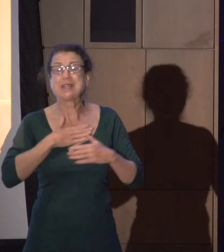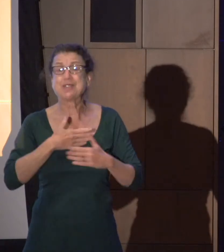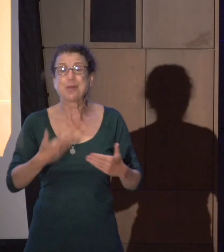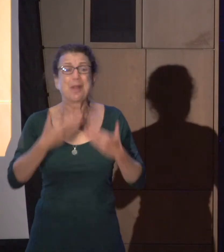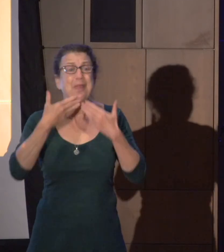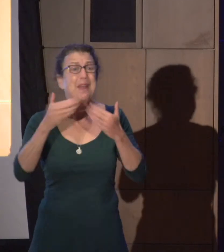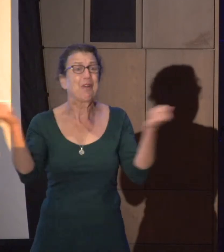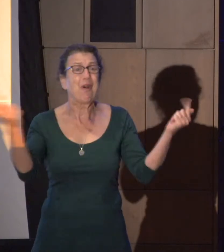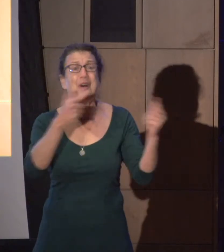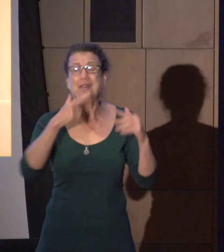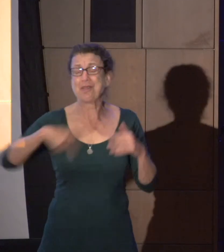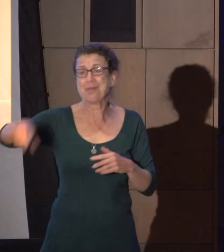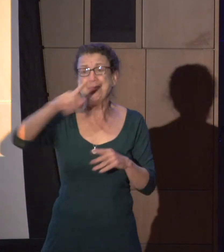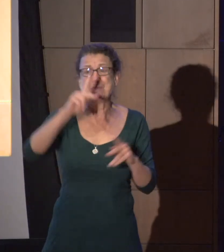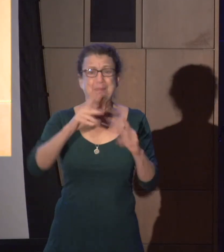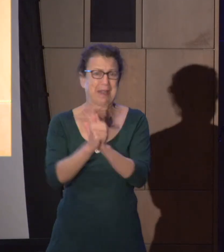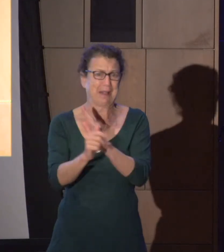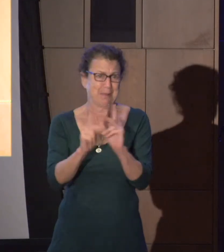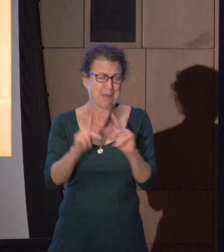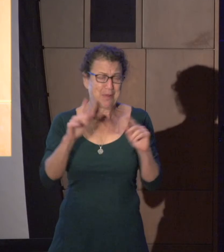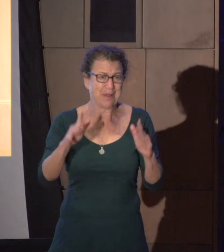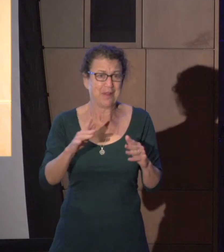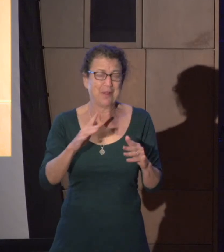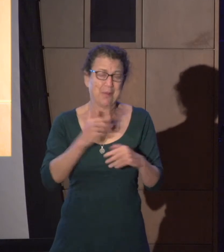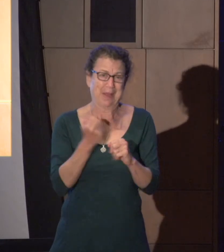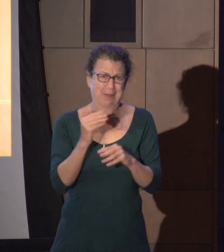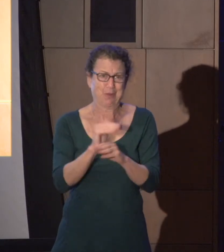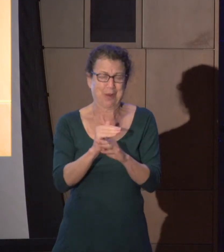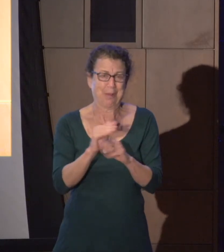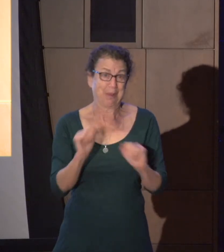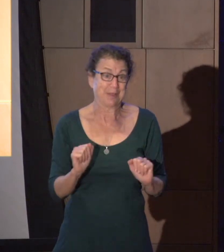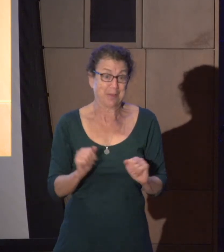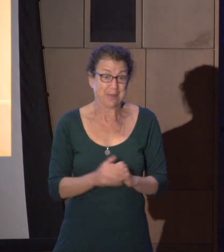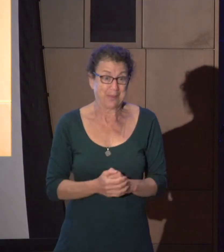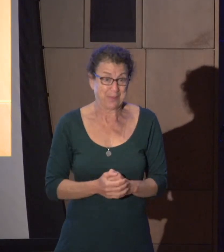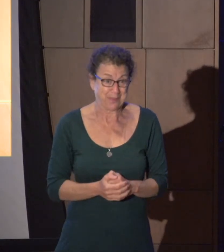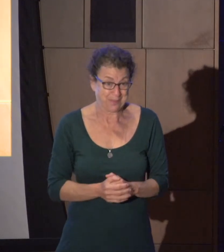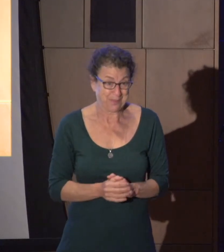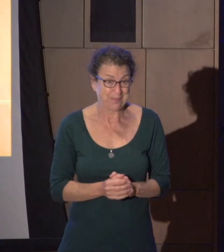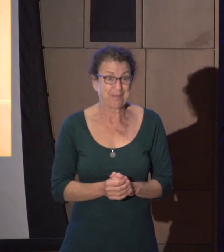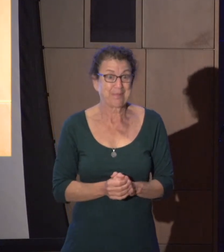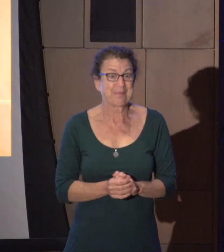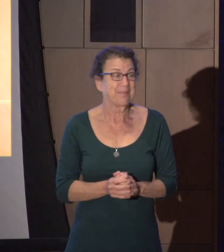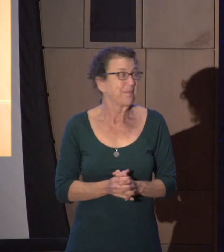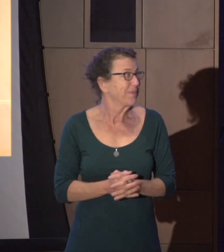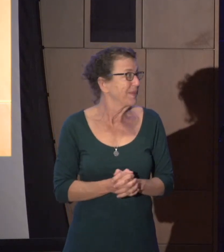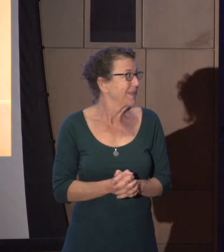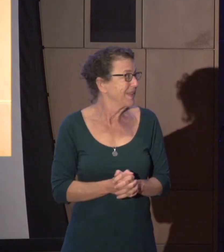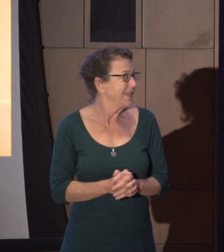me in thanking all of these talented people and organizations that are making tonight possible.